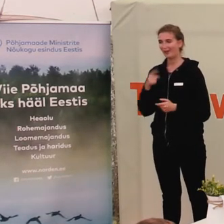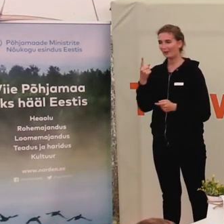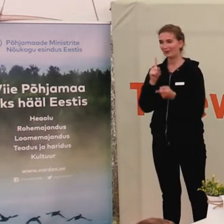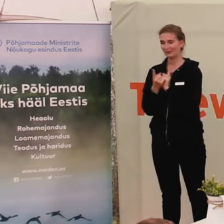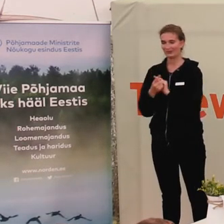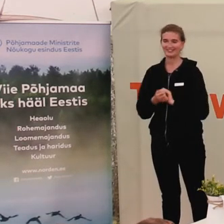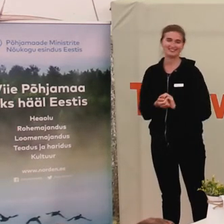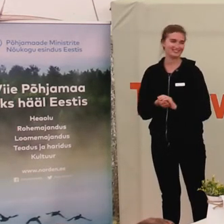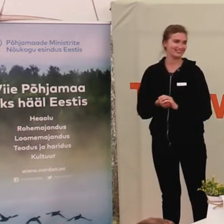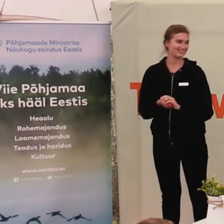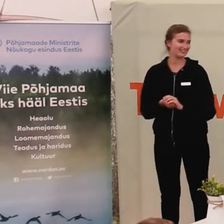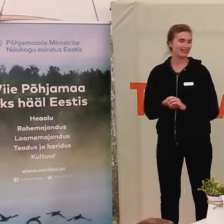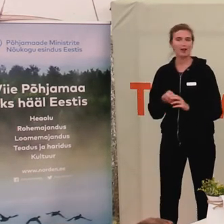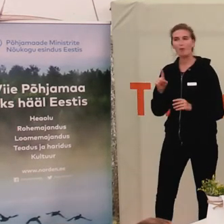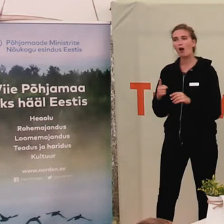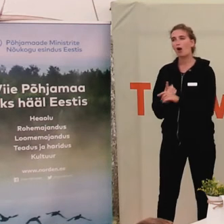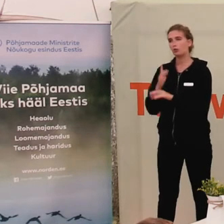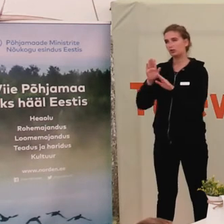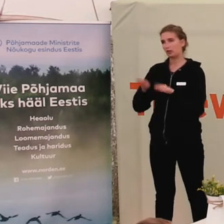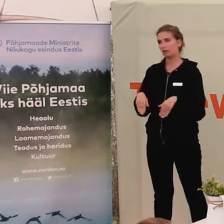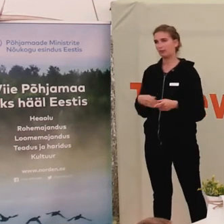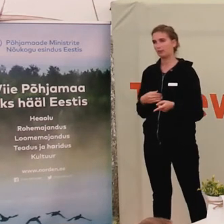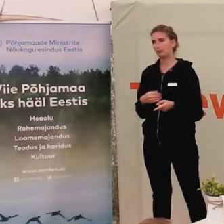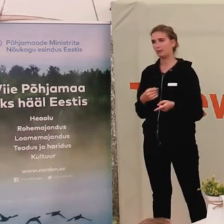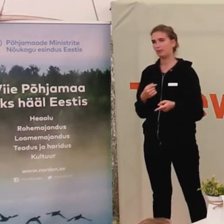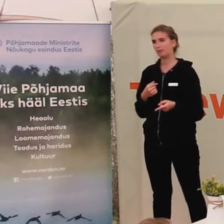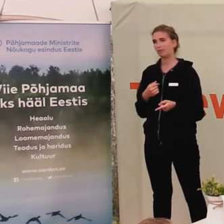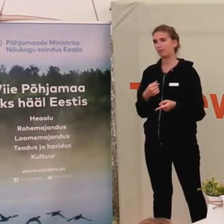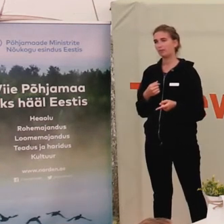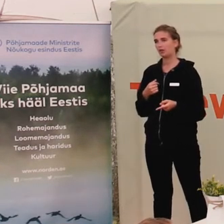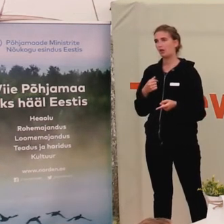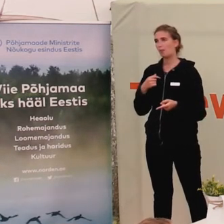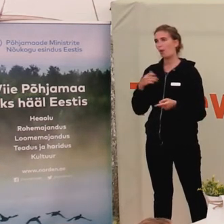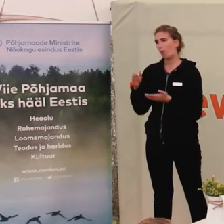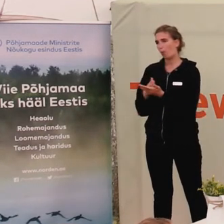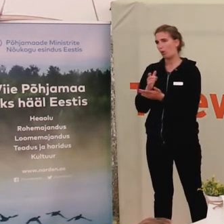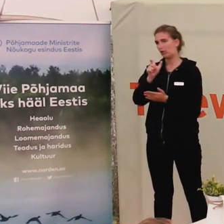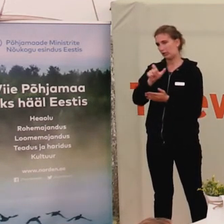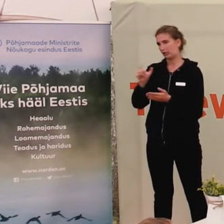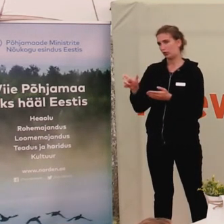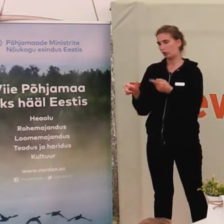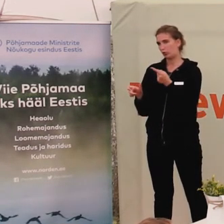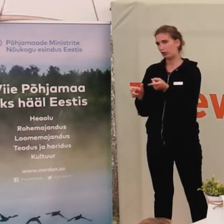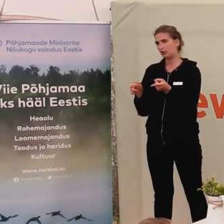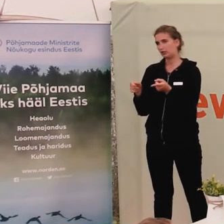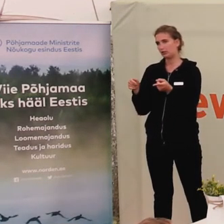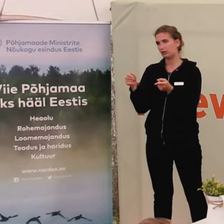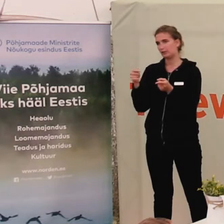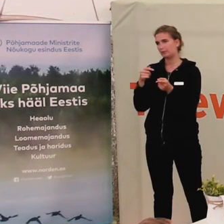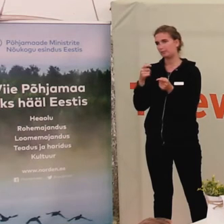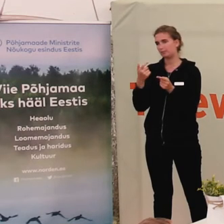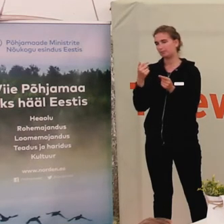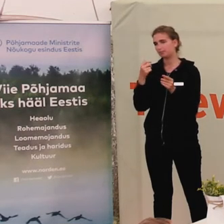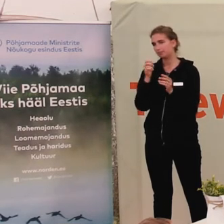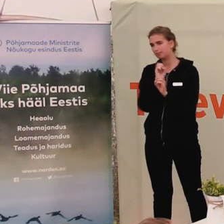Change. Okay, I can start just quoting those politicians who giving promise to restrict